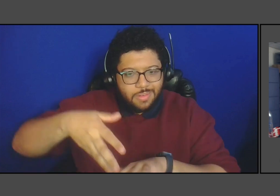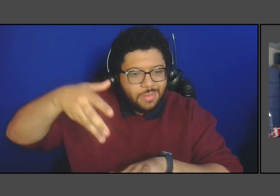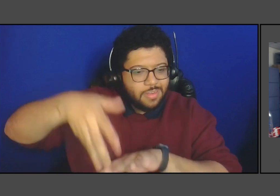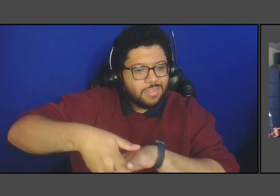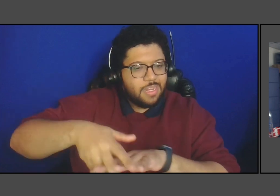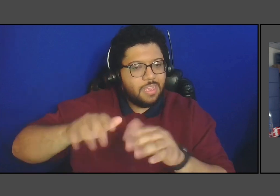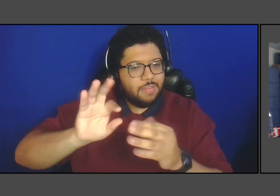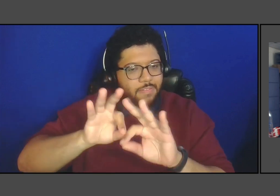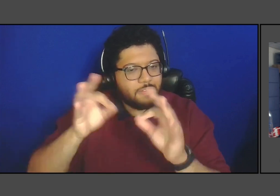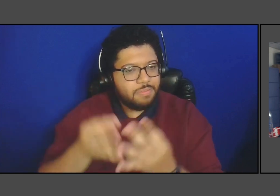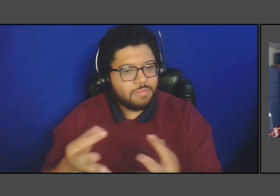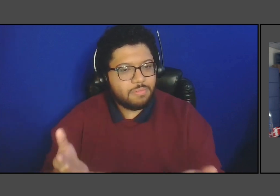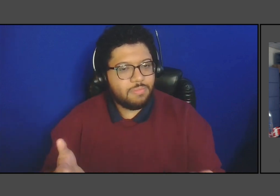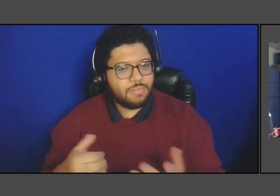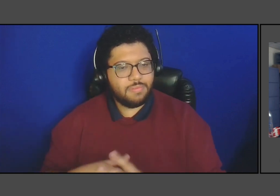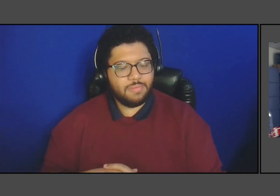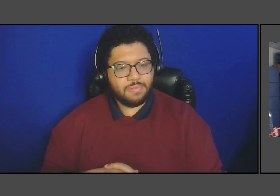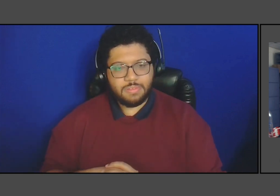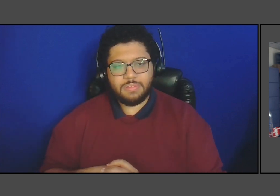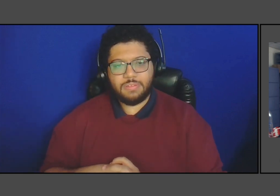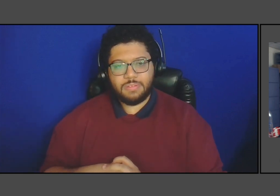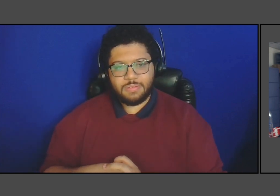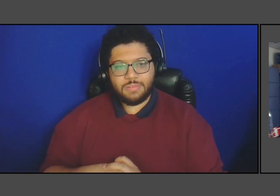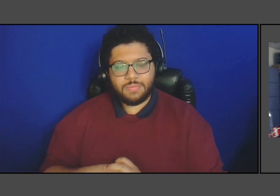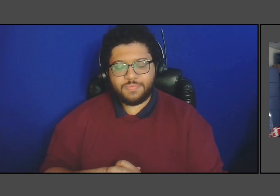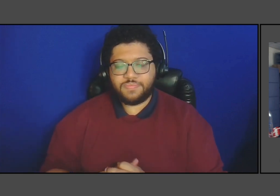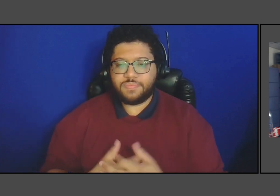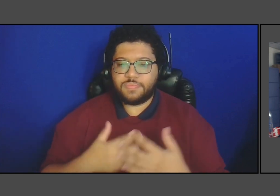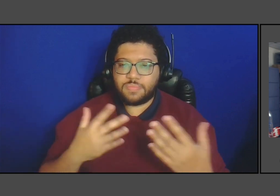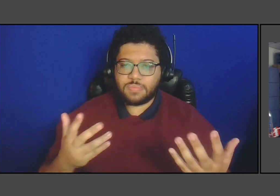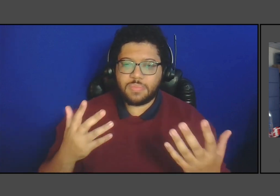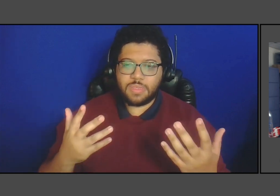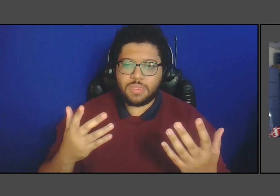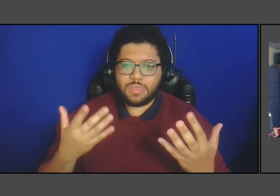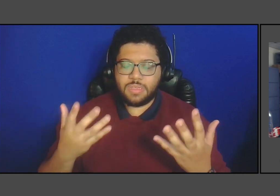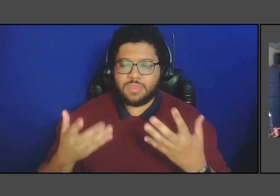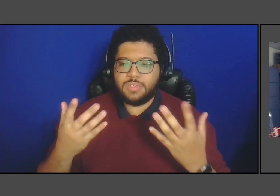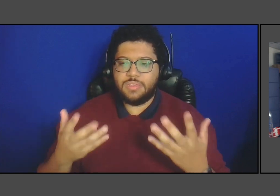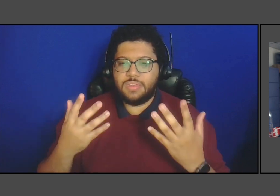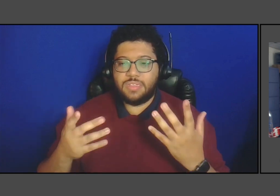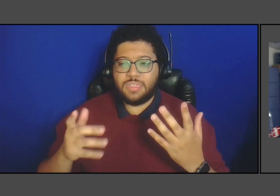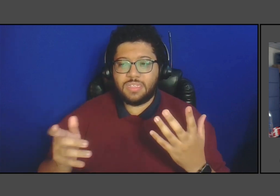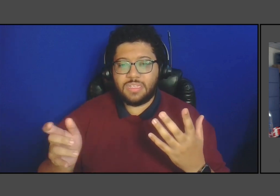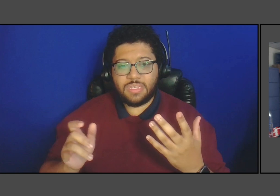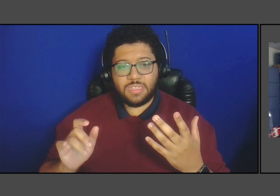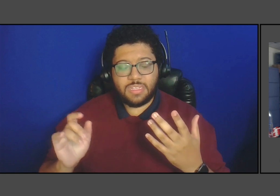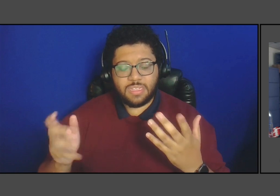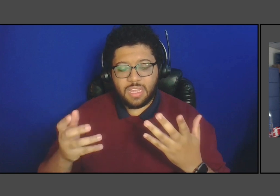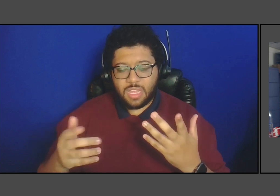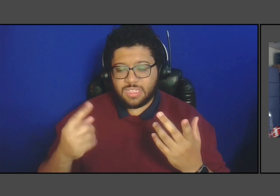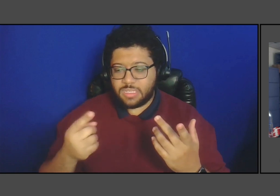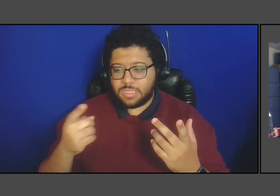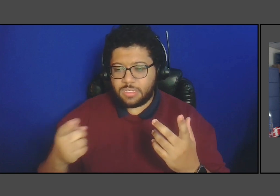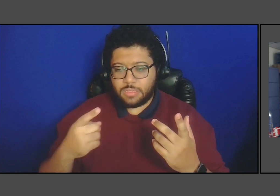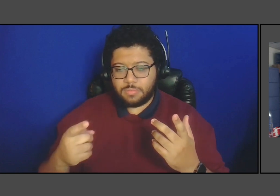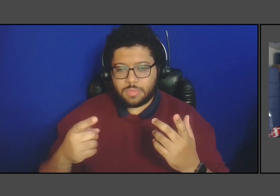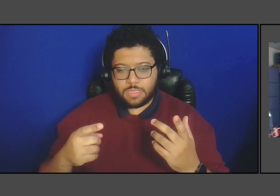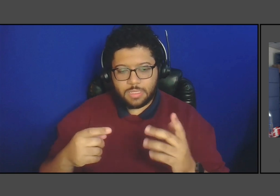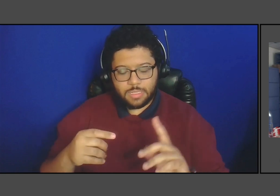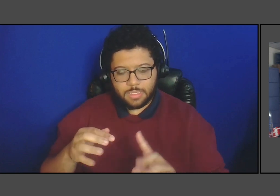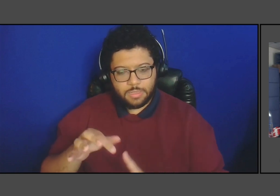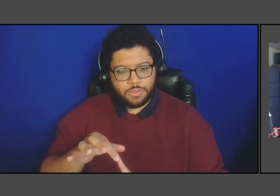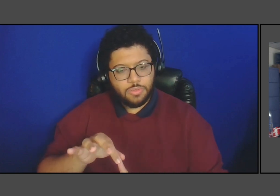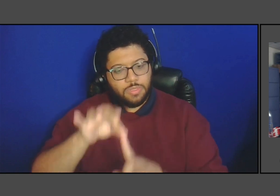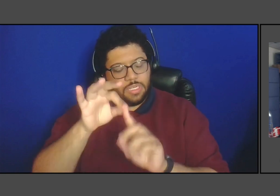There's this, and this is where I think is maybe distinct with Indigenous peoples, is that we have